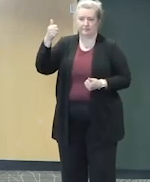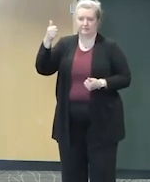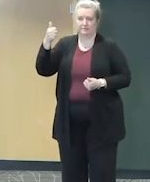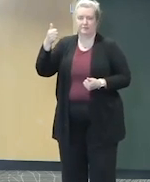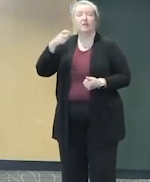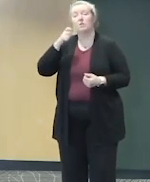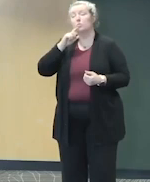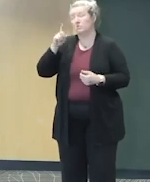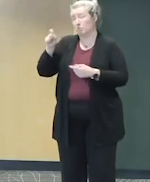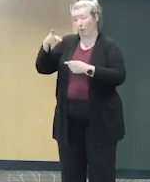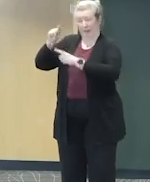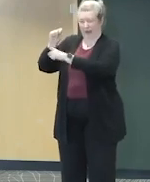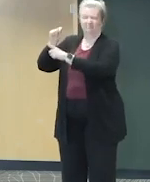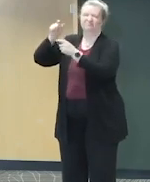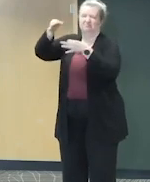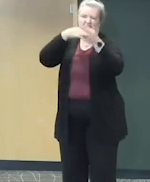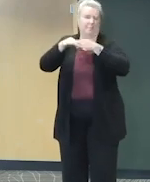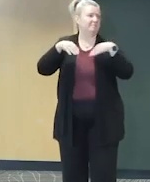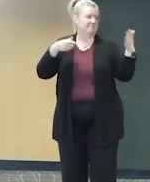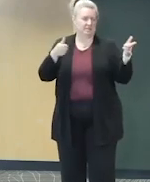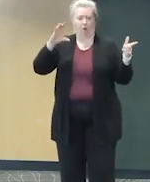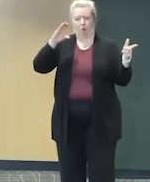on down. Good to have you, man.